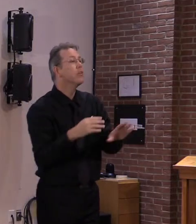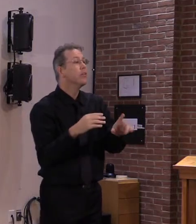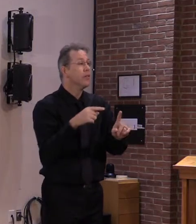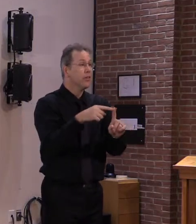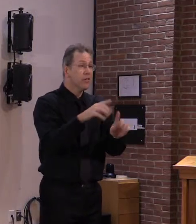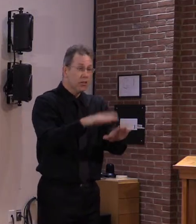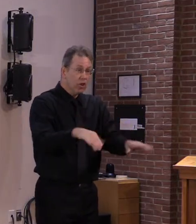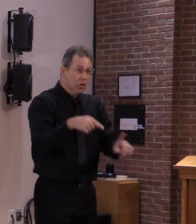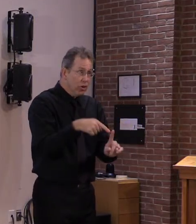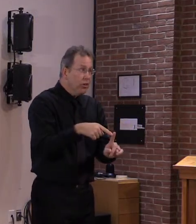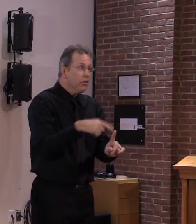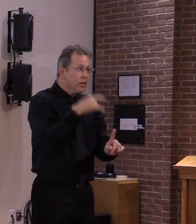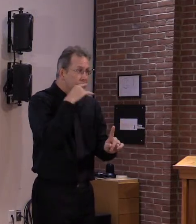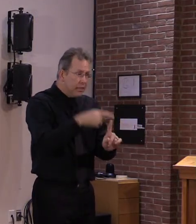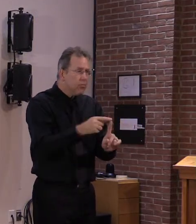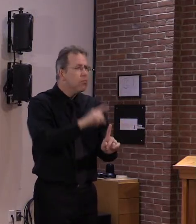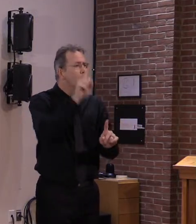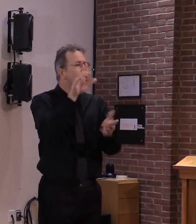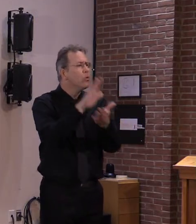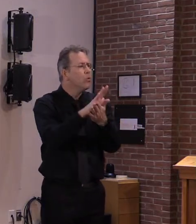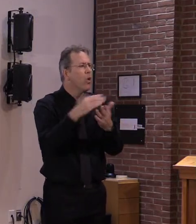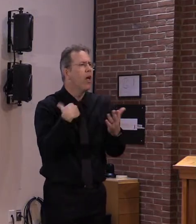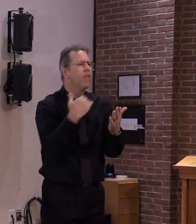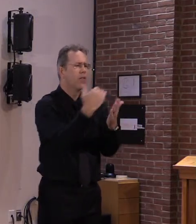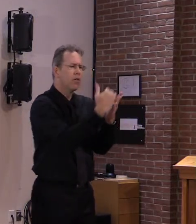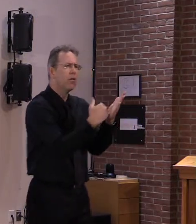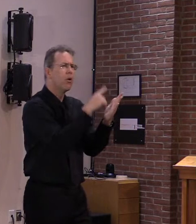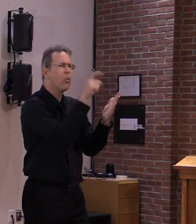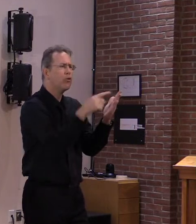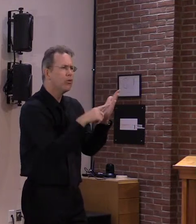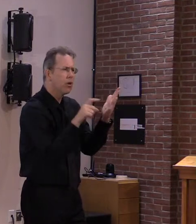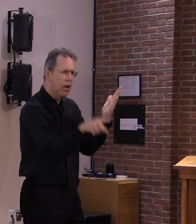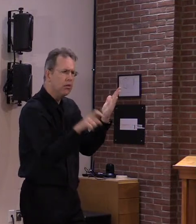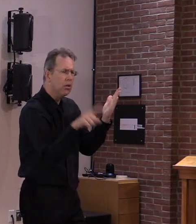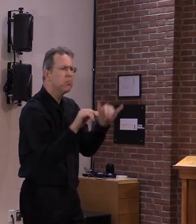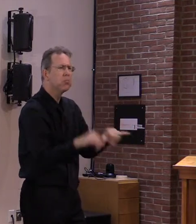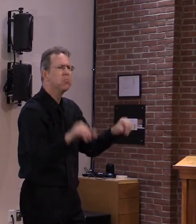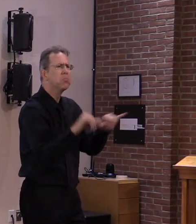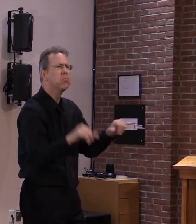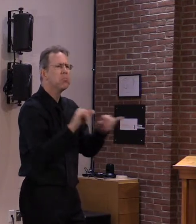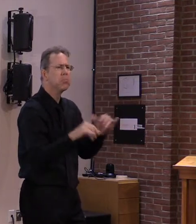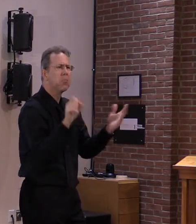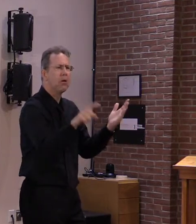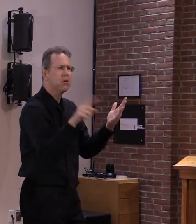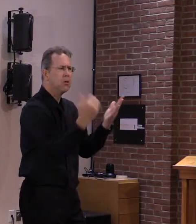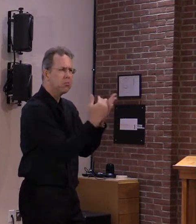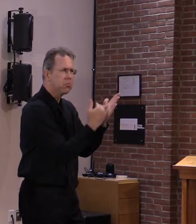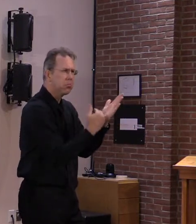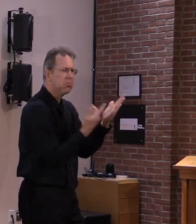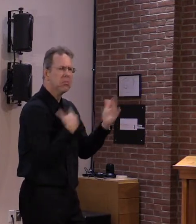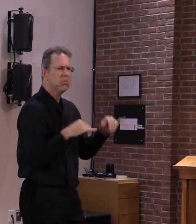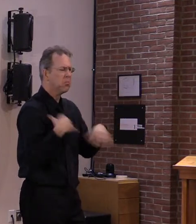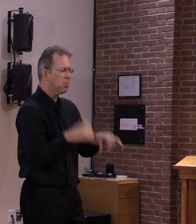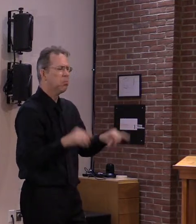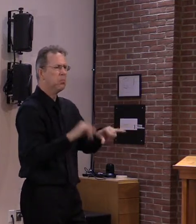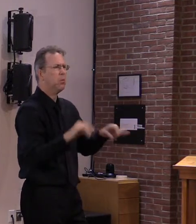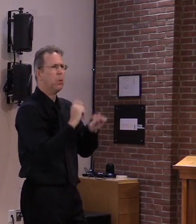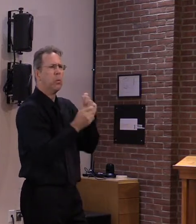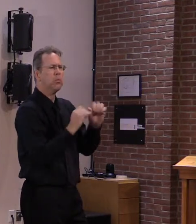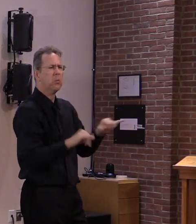Barracks, requiring that teams from other areas of the state police backfill shifts and ensure coverage.